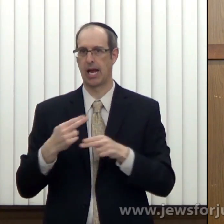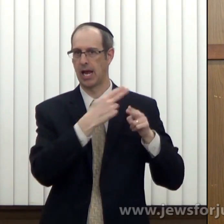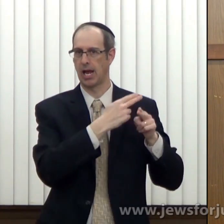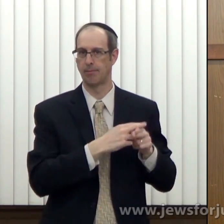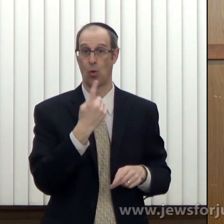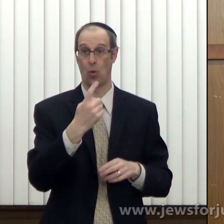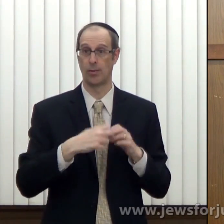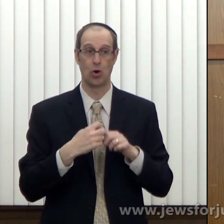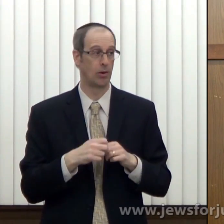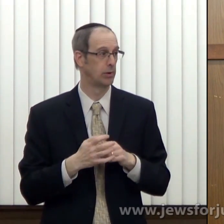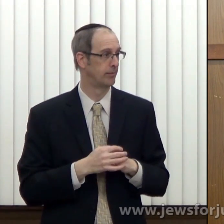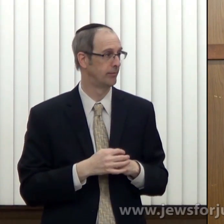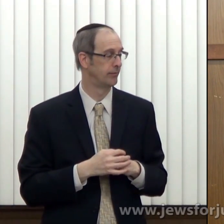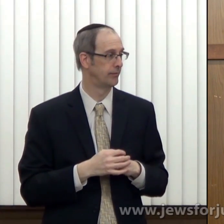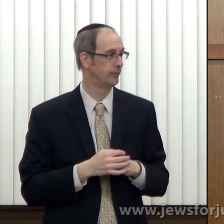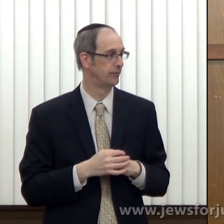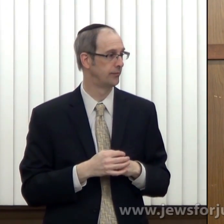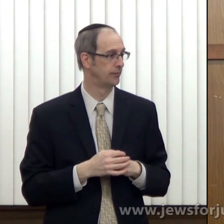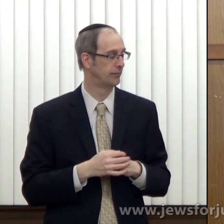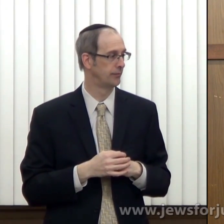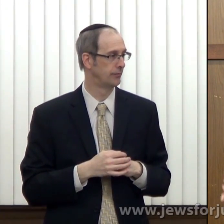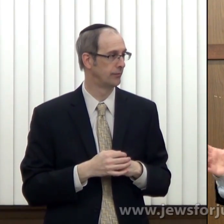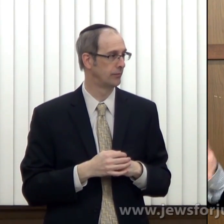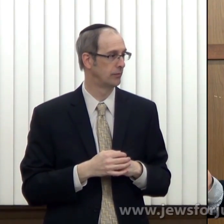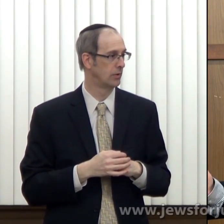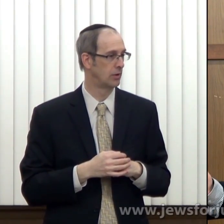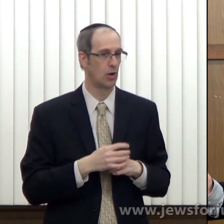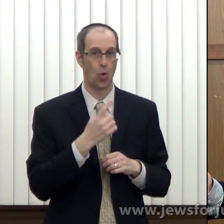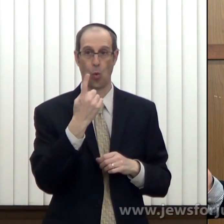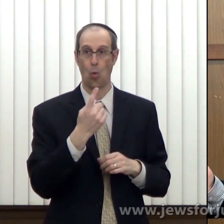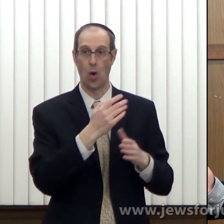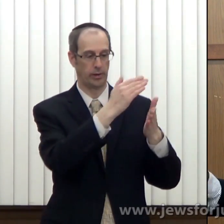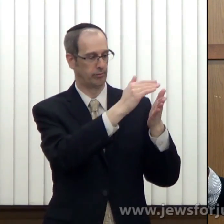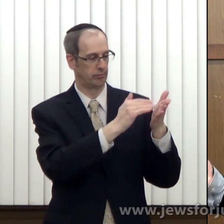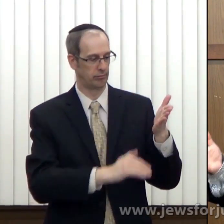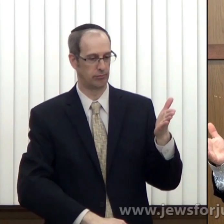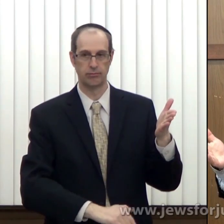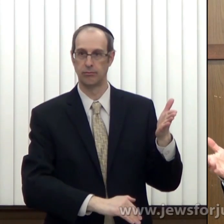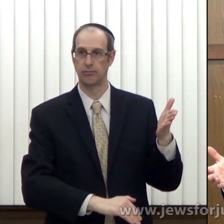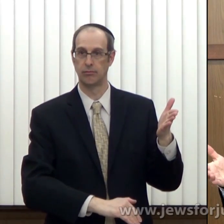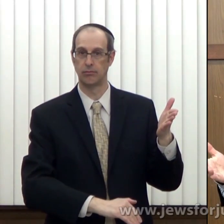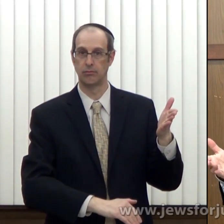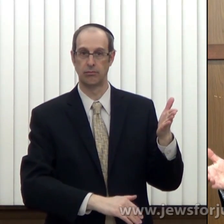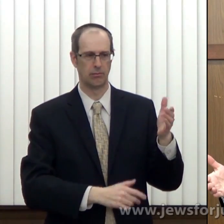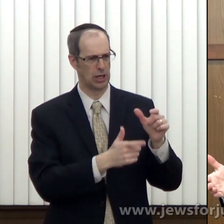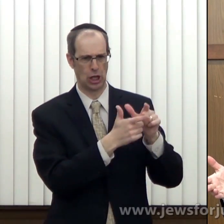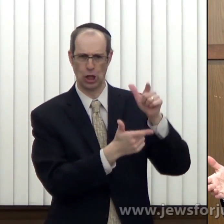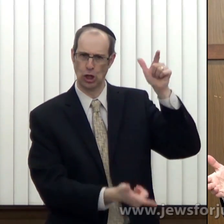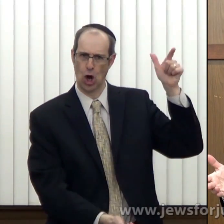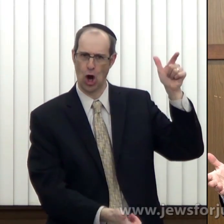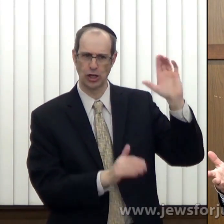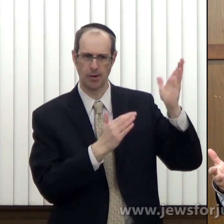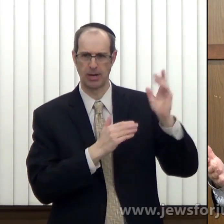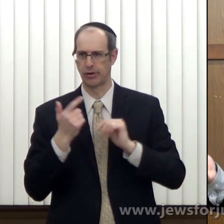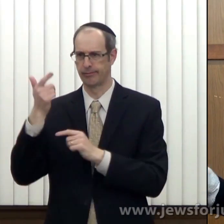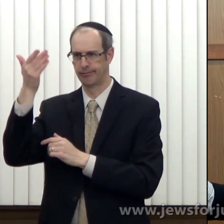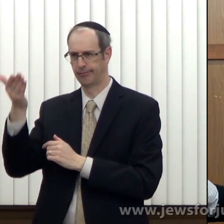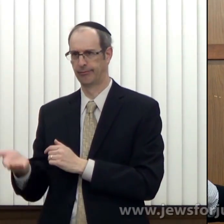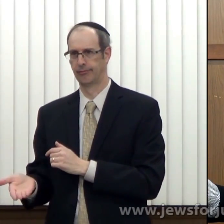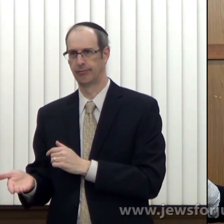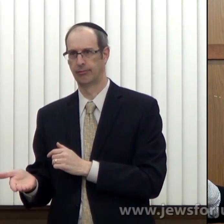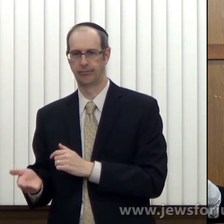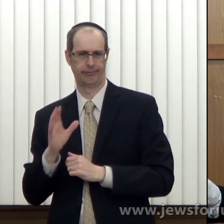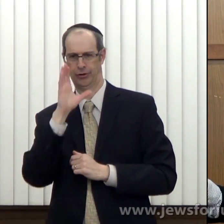One problem is that one list is much bigger than the other list. And that's